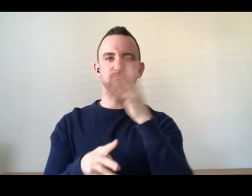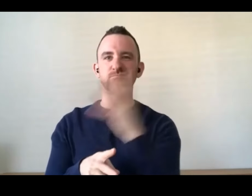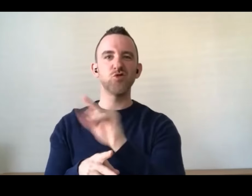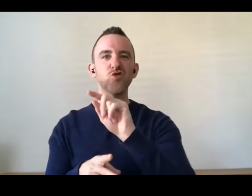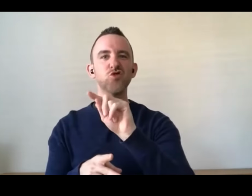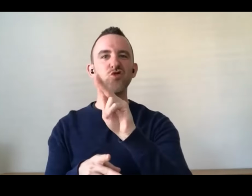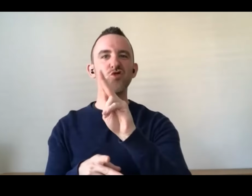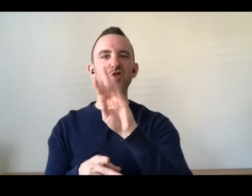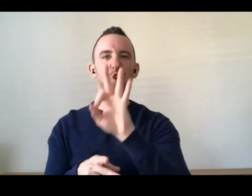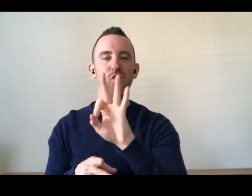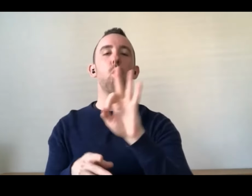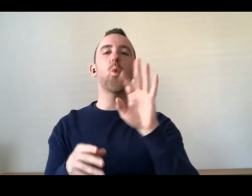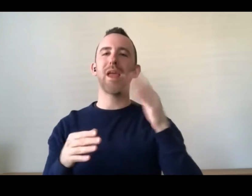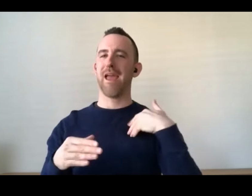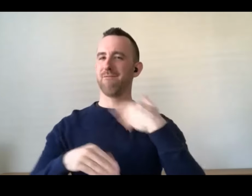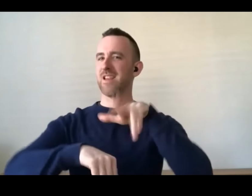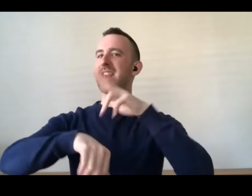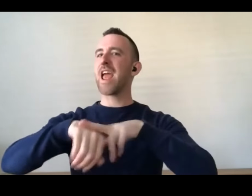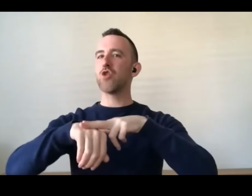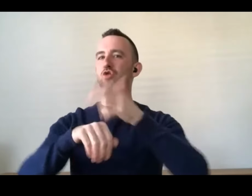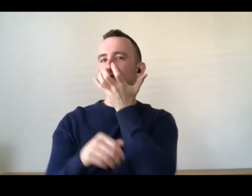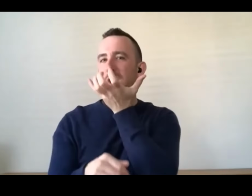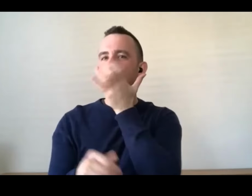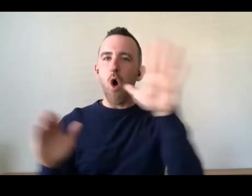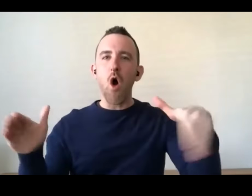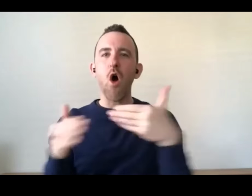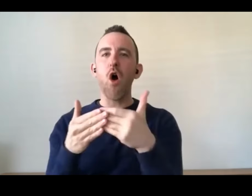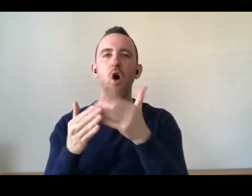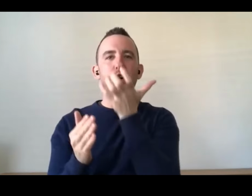general. We have natural grass. All grasses are welcome.